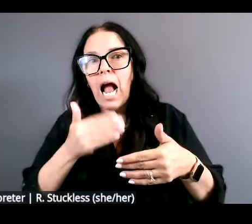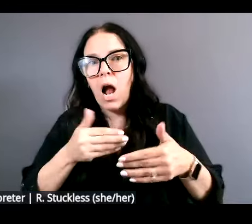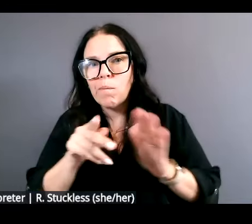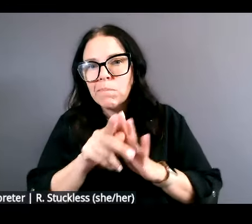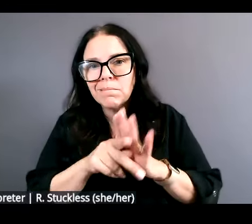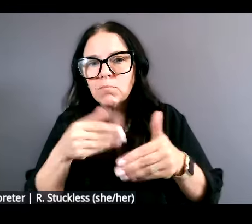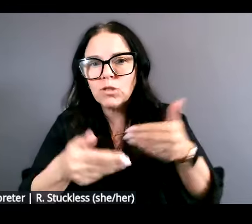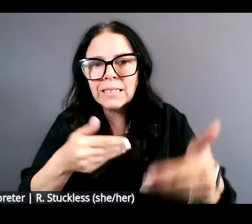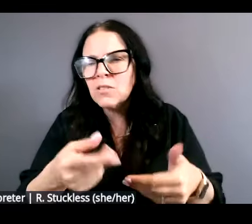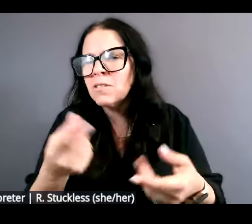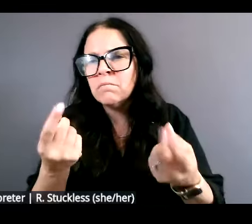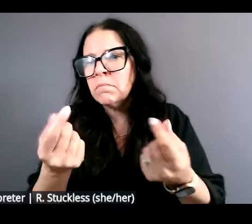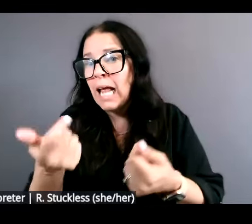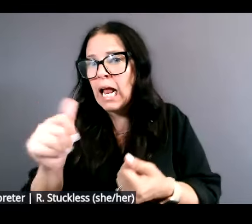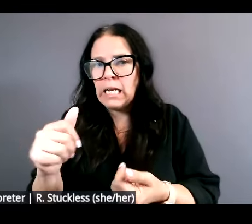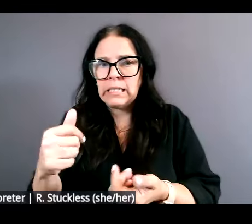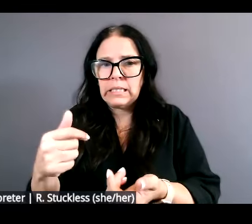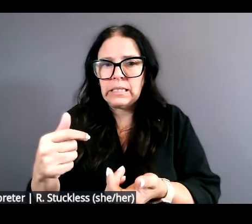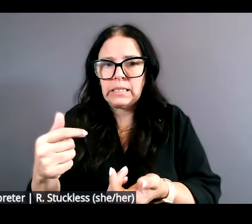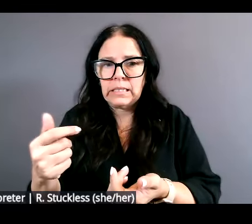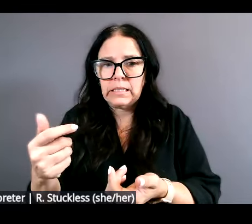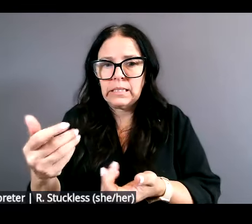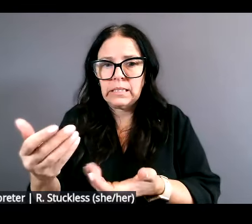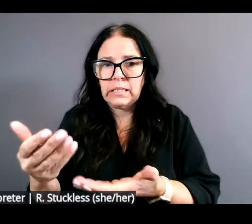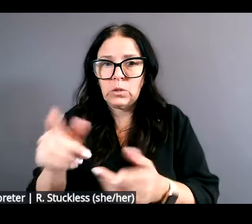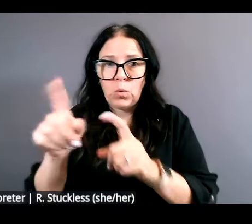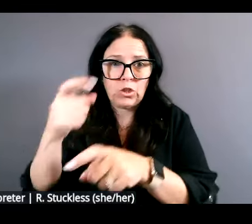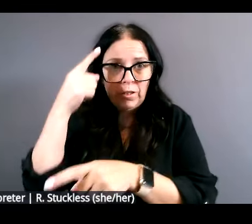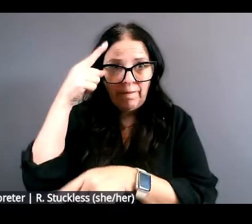Ms. You Cummings, have- there you go. I'm sorry. Oh, no.